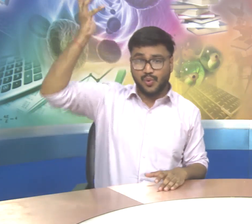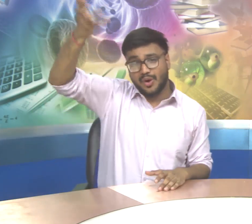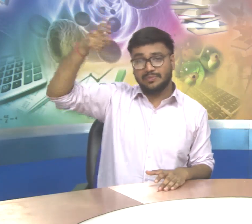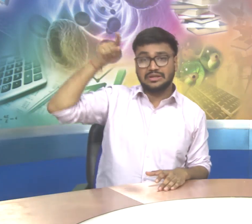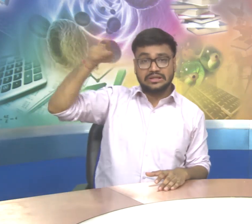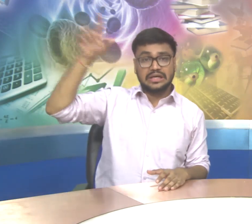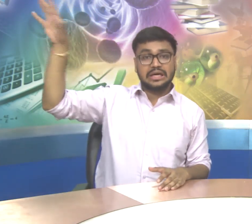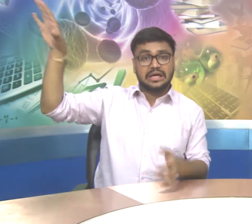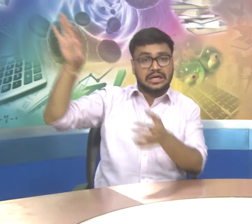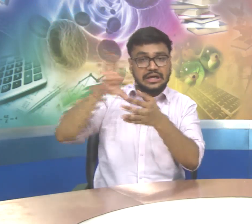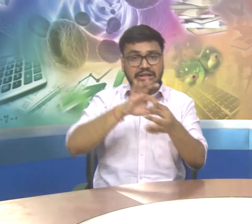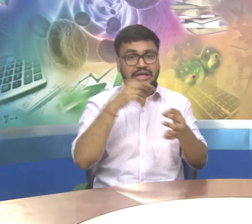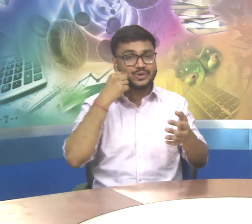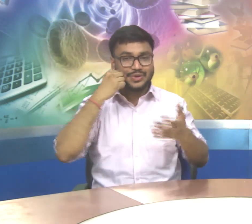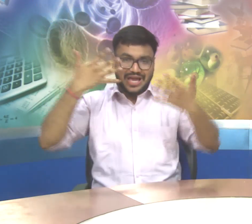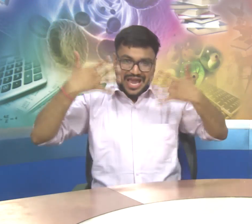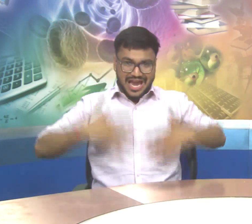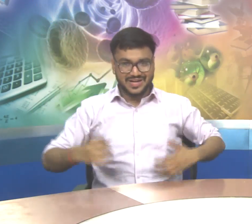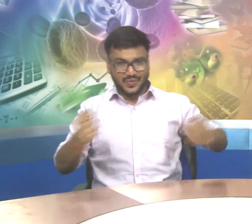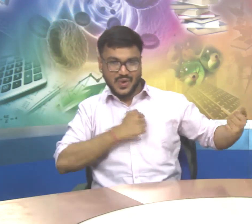Energy is needed for all activity.